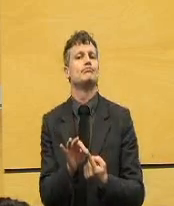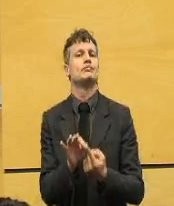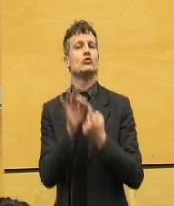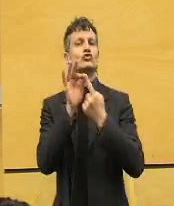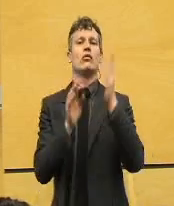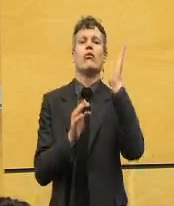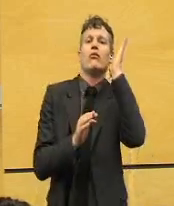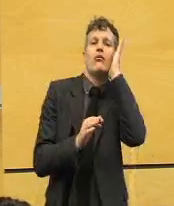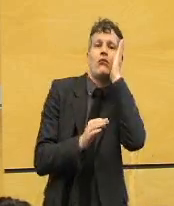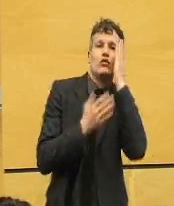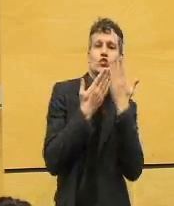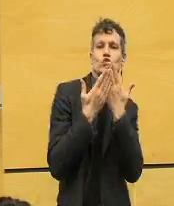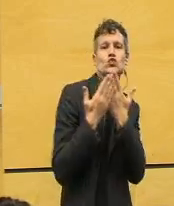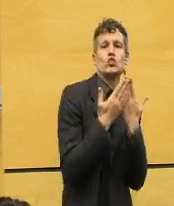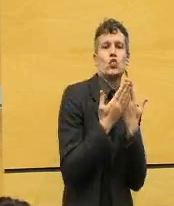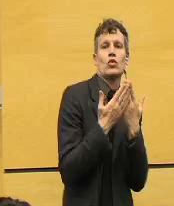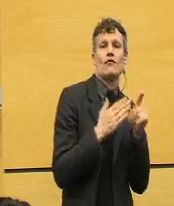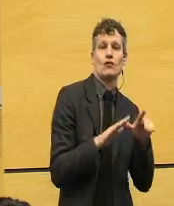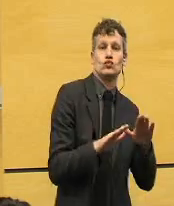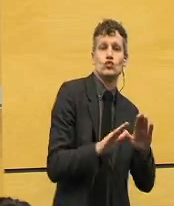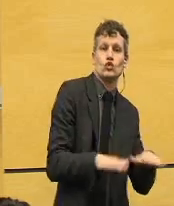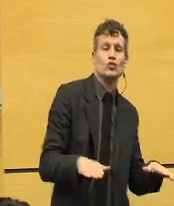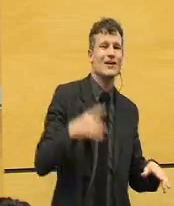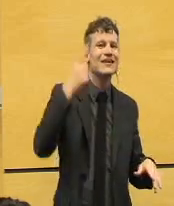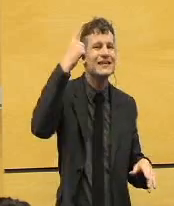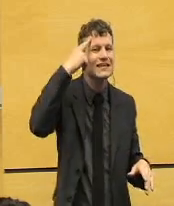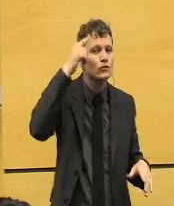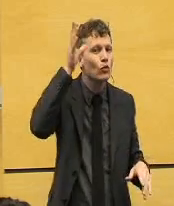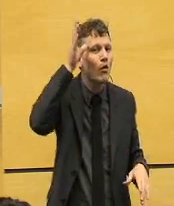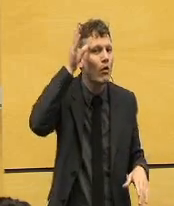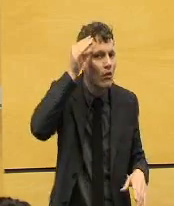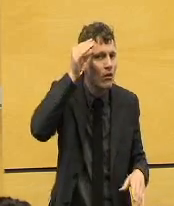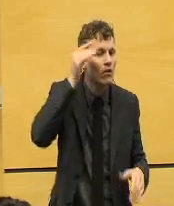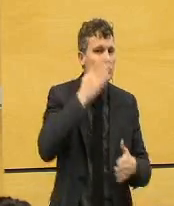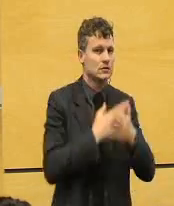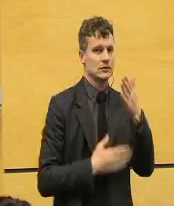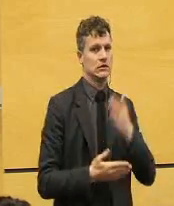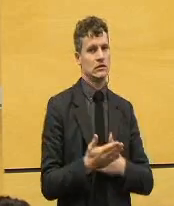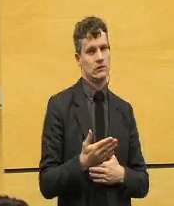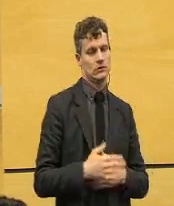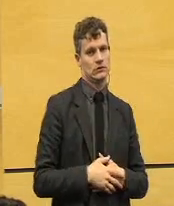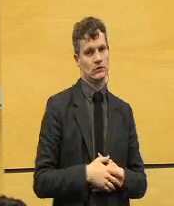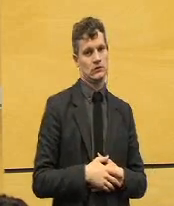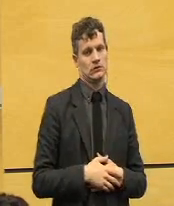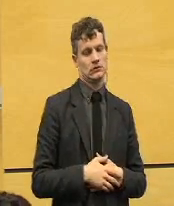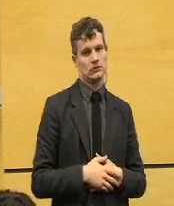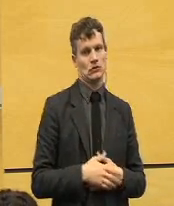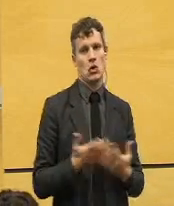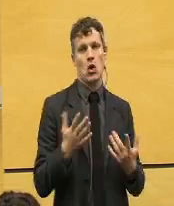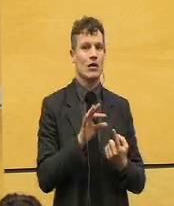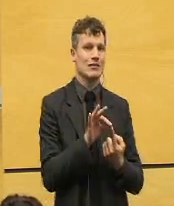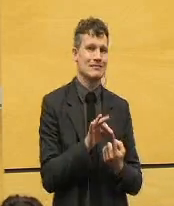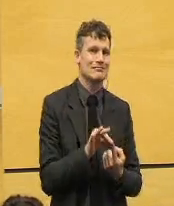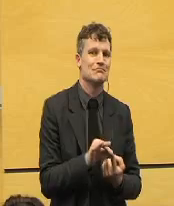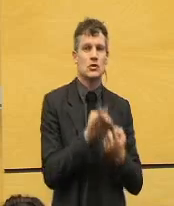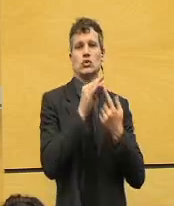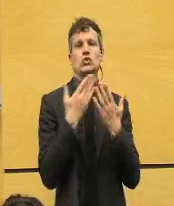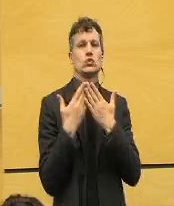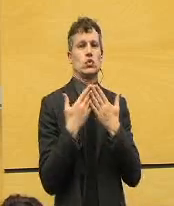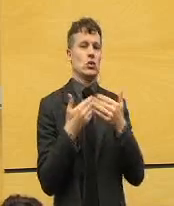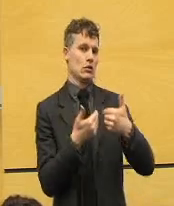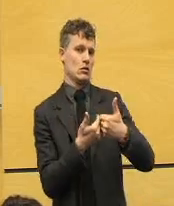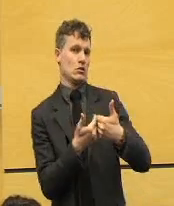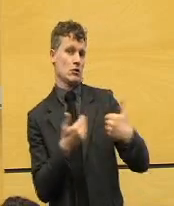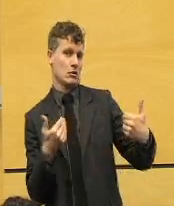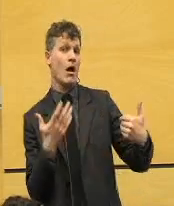people for children with intellectual disabilities, or special schools